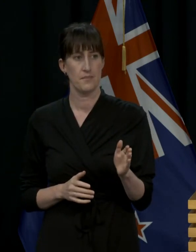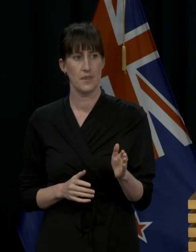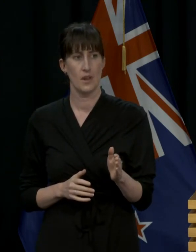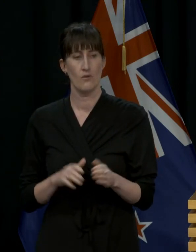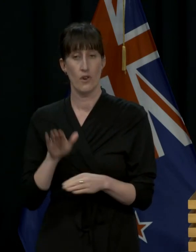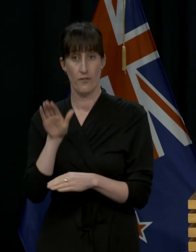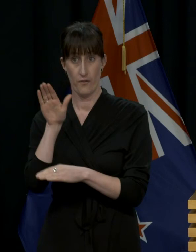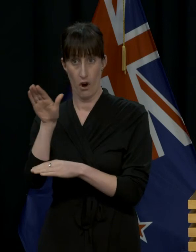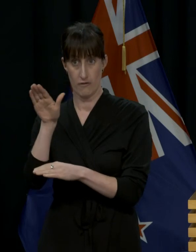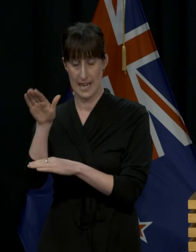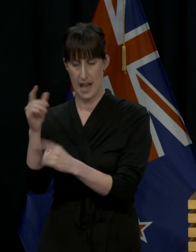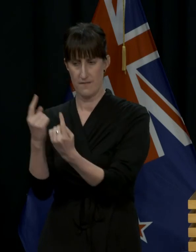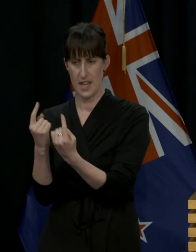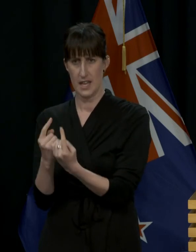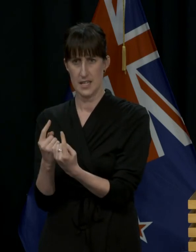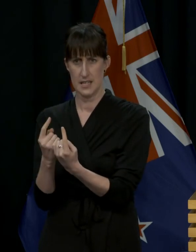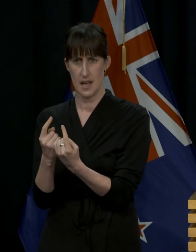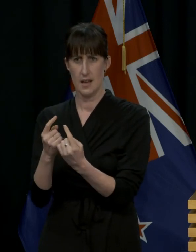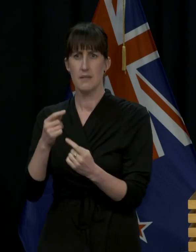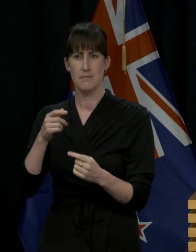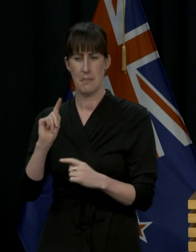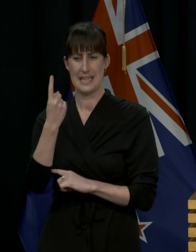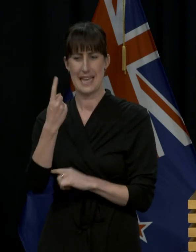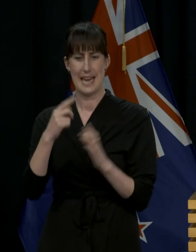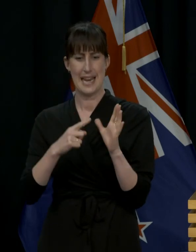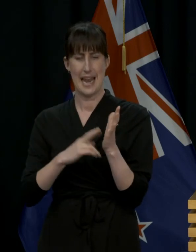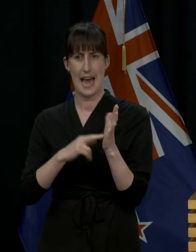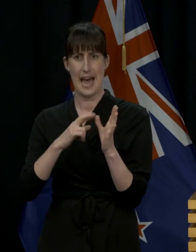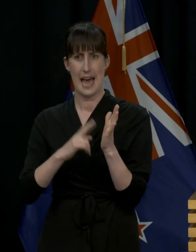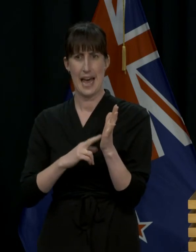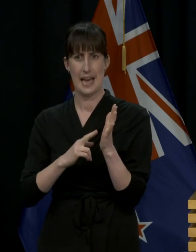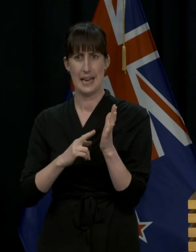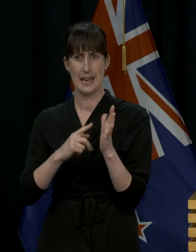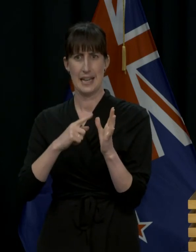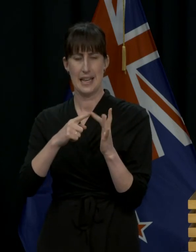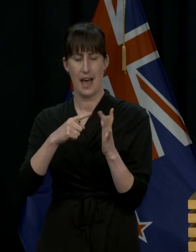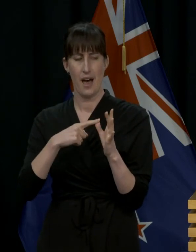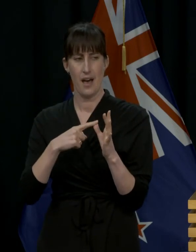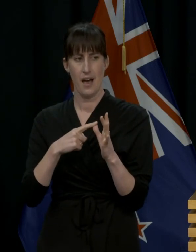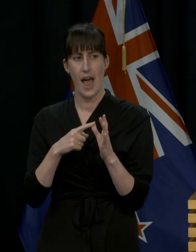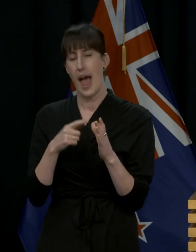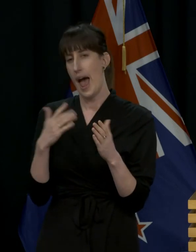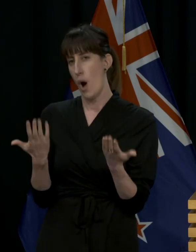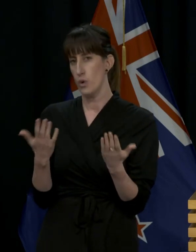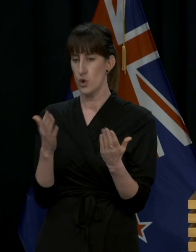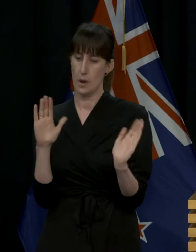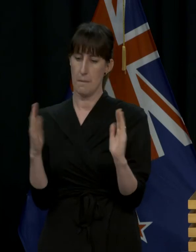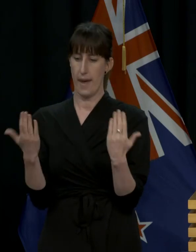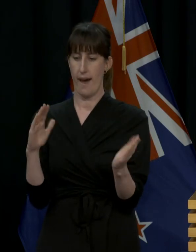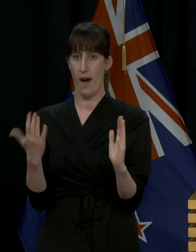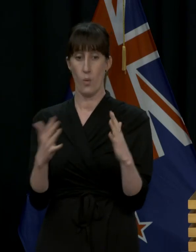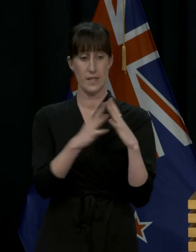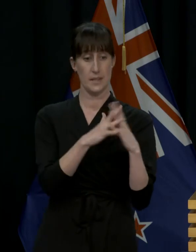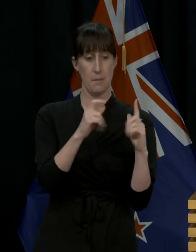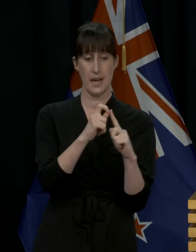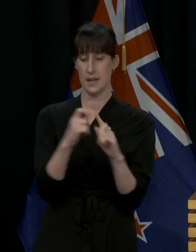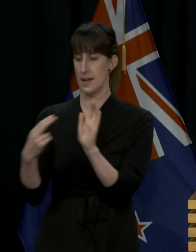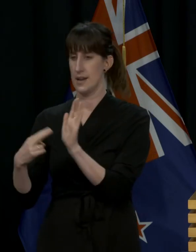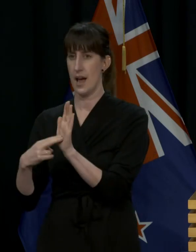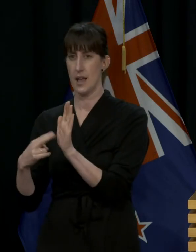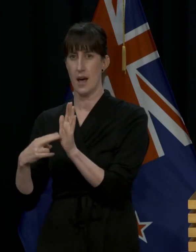Ngānia will take to the role in comparison to Winston and a Labour foreign affairs minister in comparison to a New Zealand First foreign